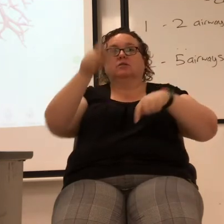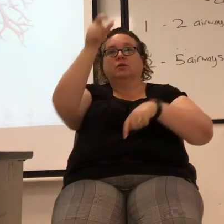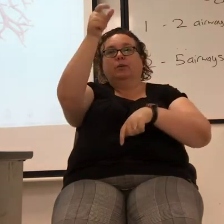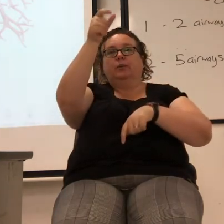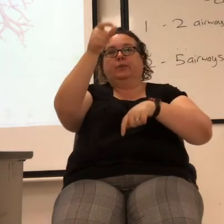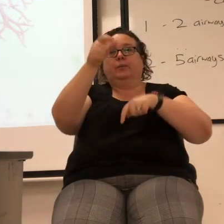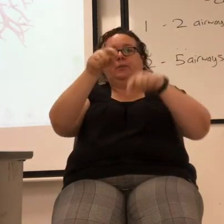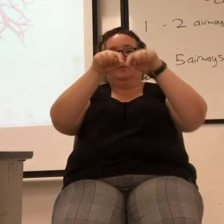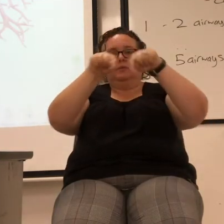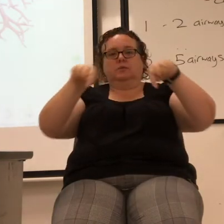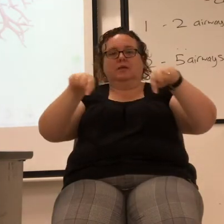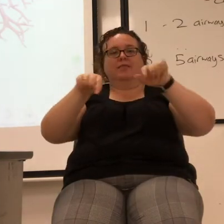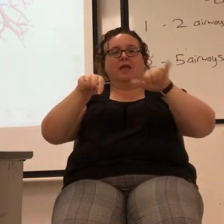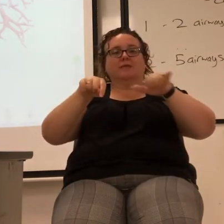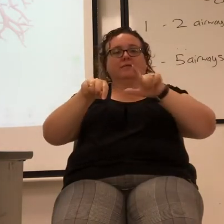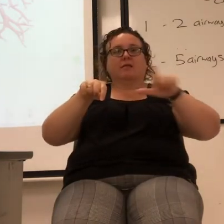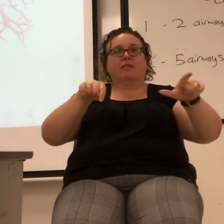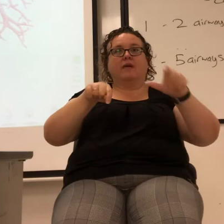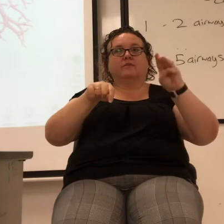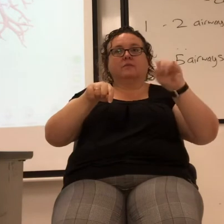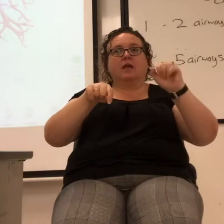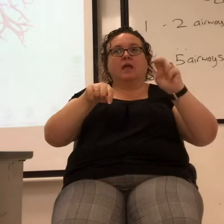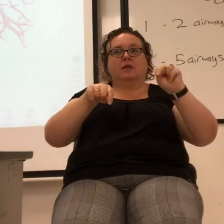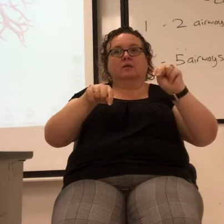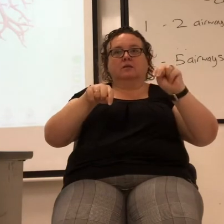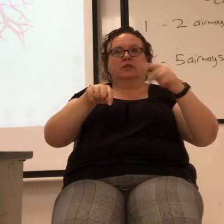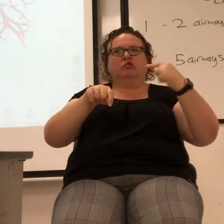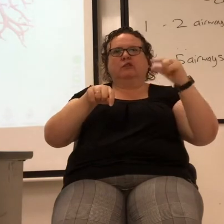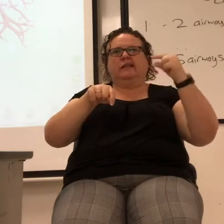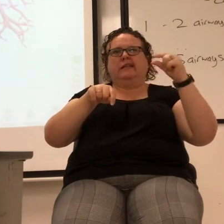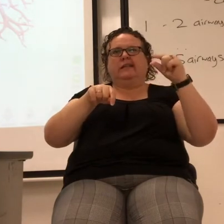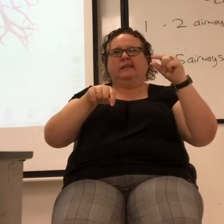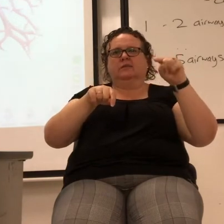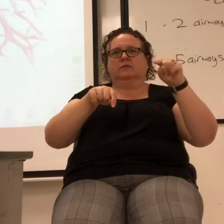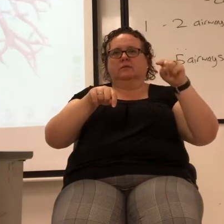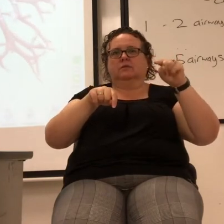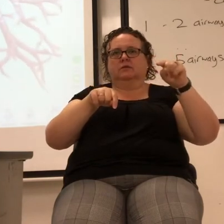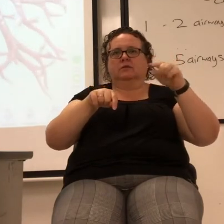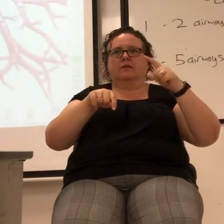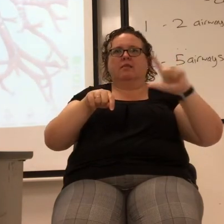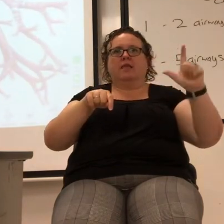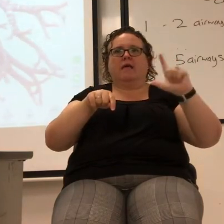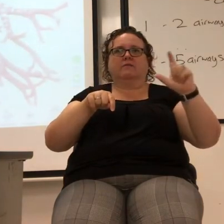That will be the left main bronchus, highlighted in green.